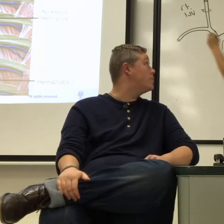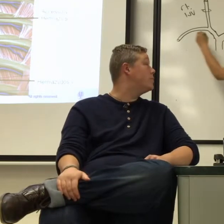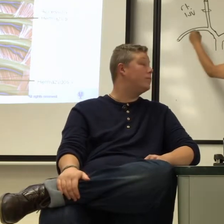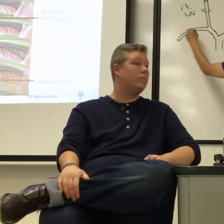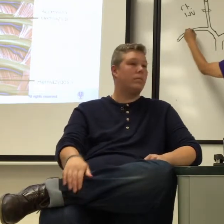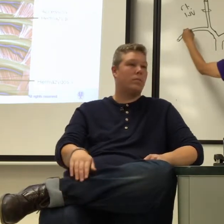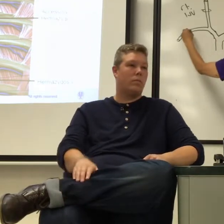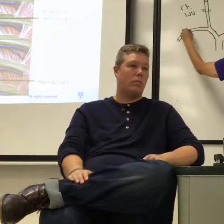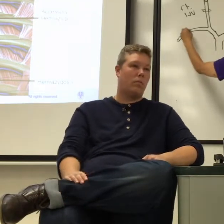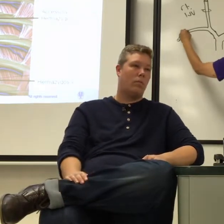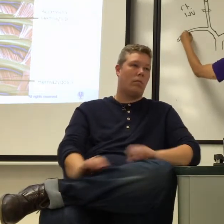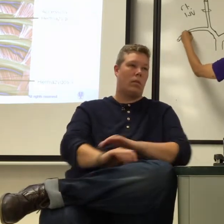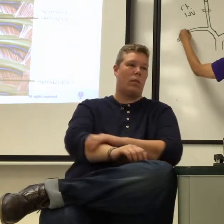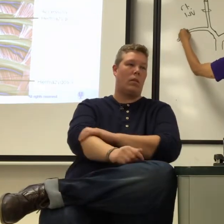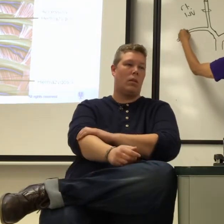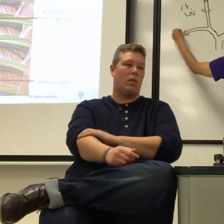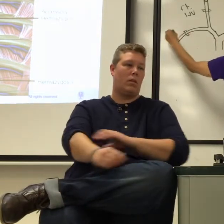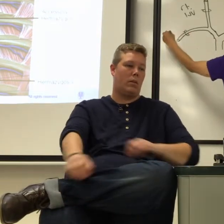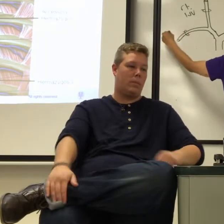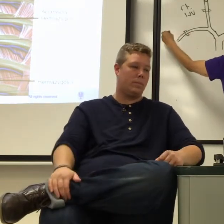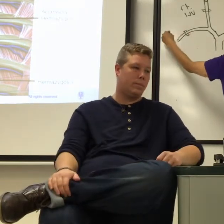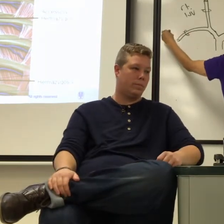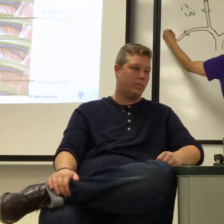And the one on the right.